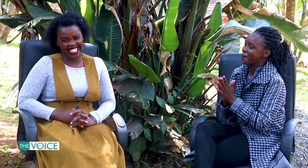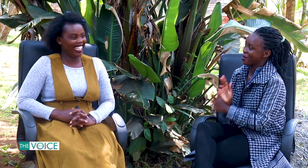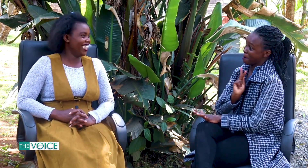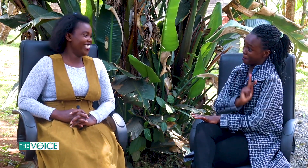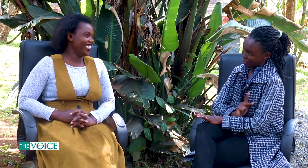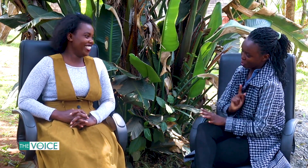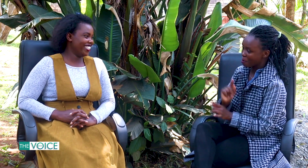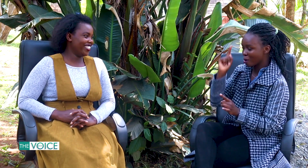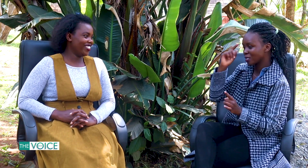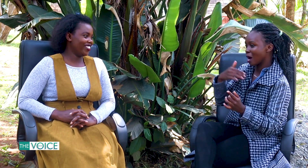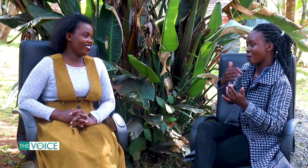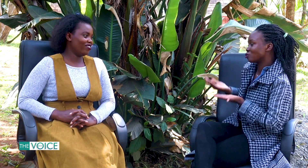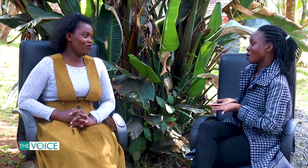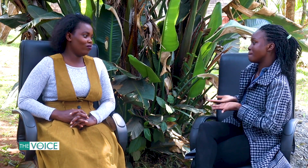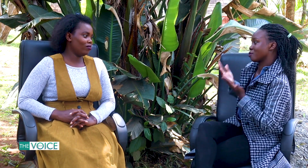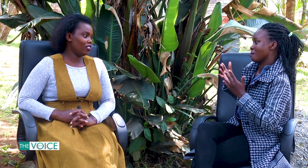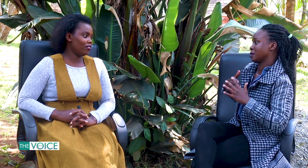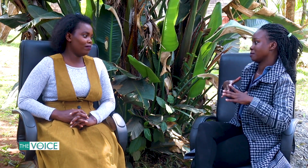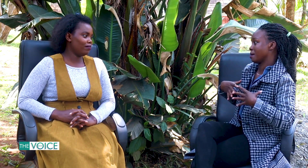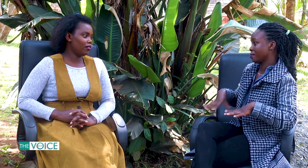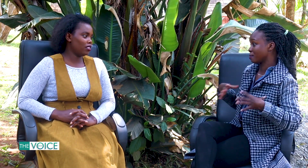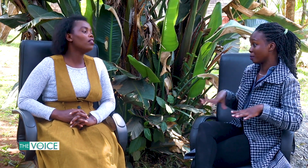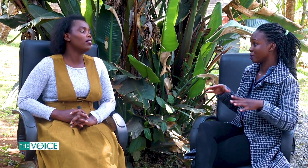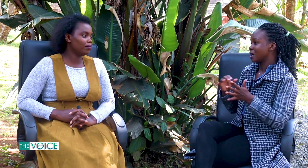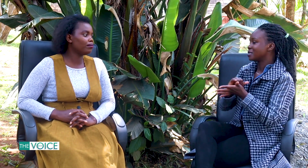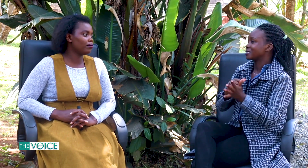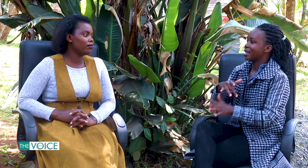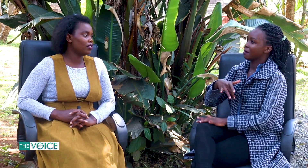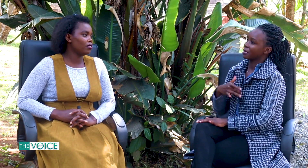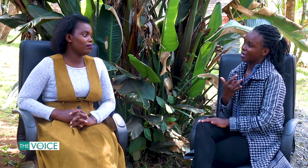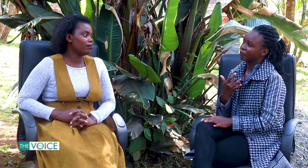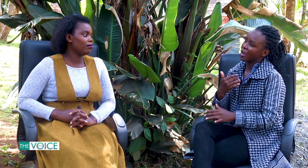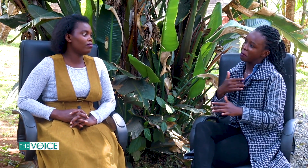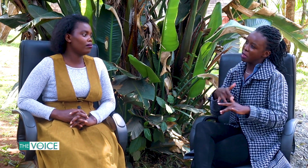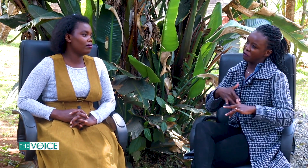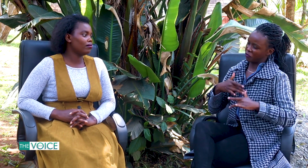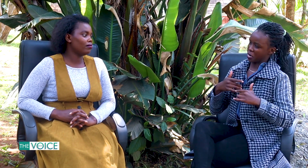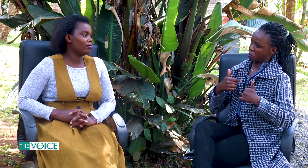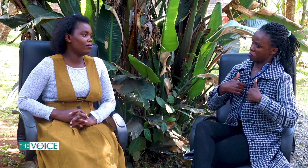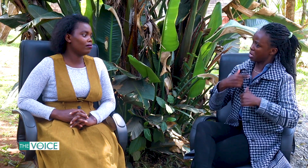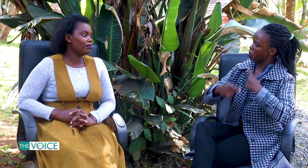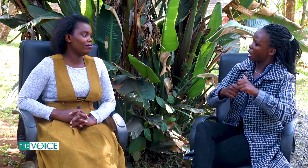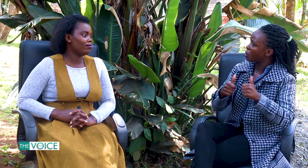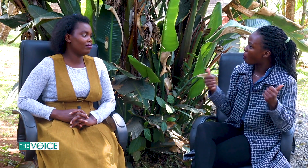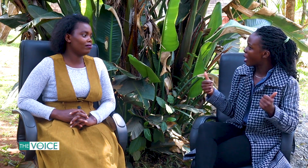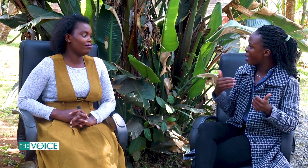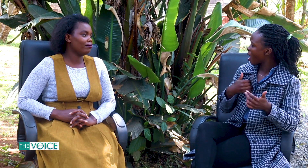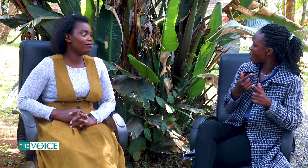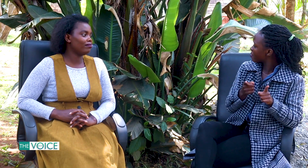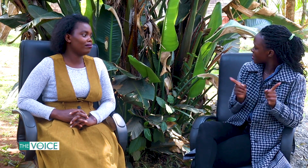definitely I don't want to be proud or to be a person who's selfish. I really hope to have a lot of compassion, because through that I'm going to lift